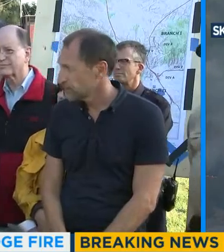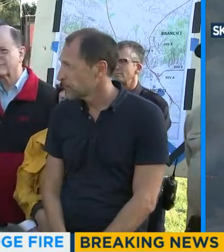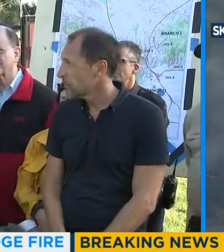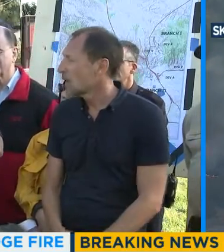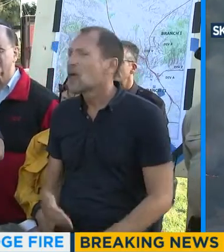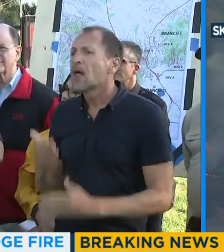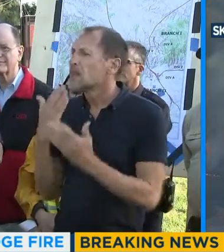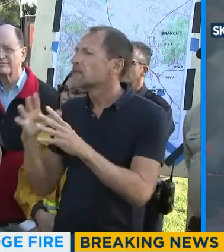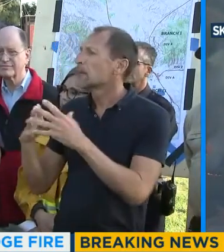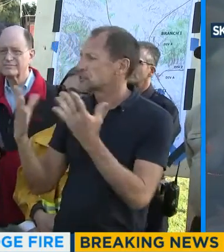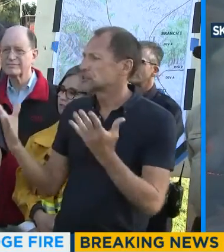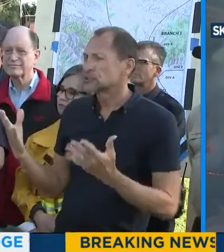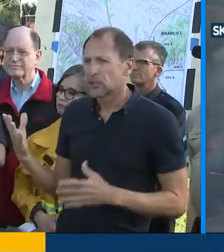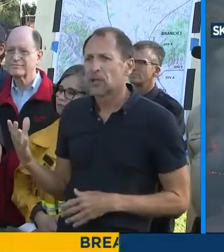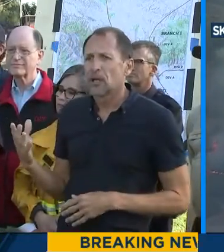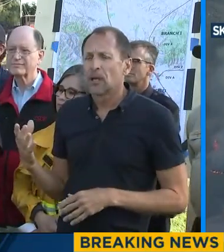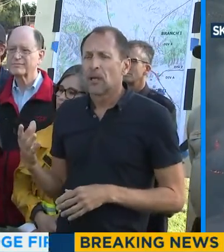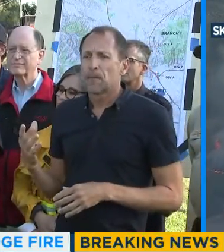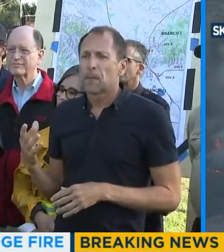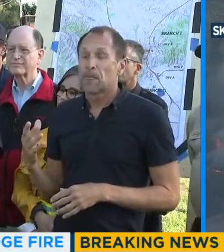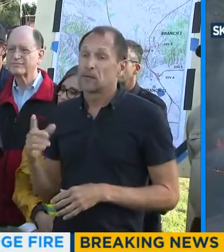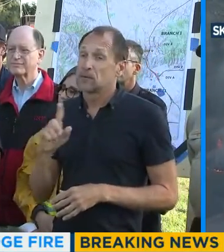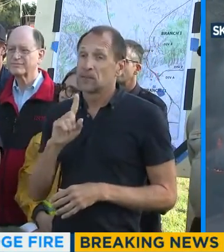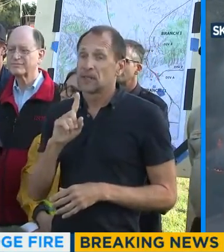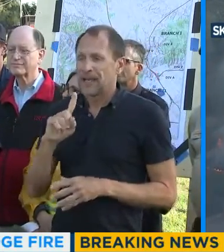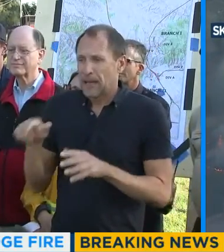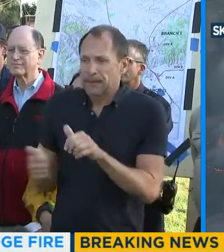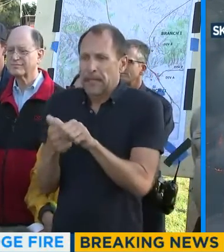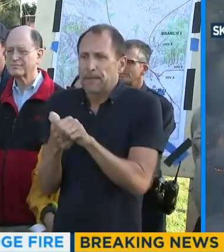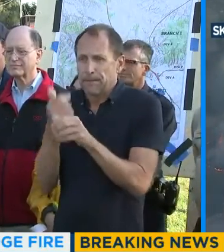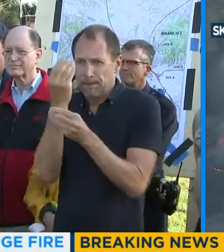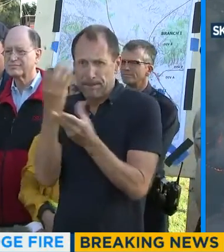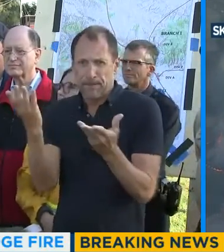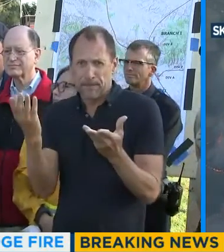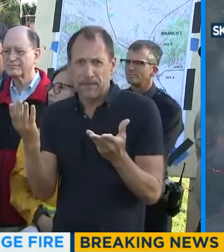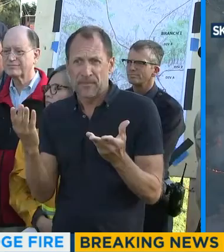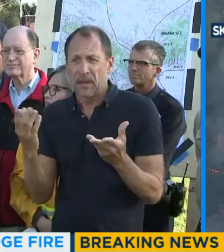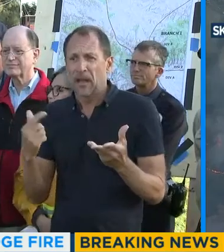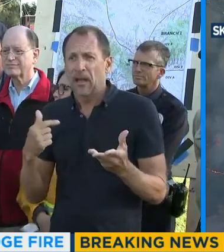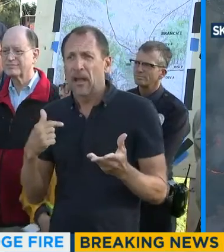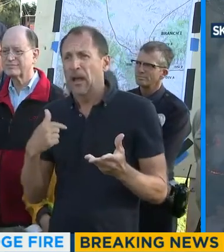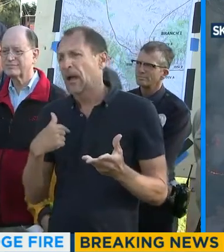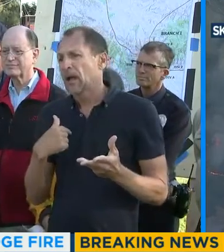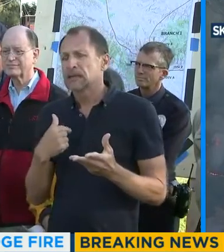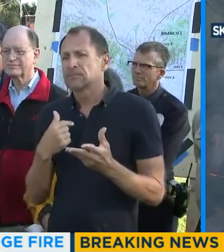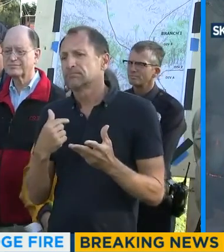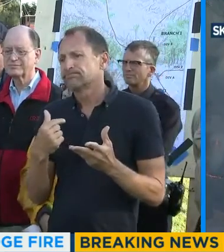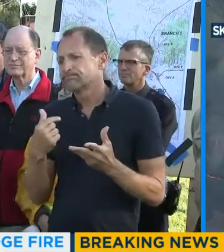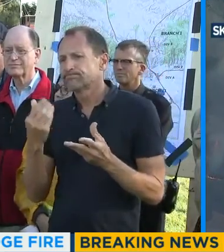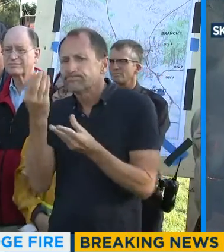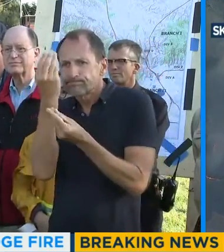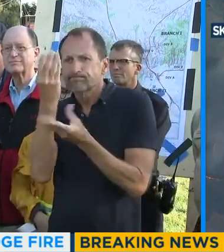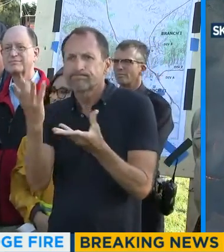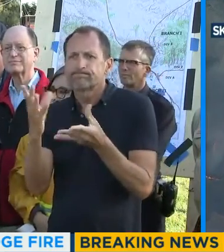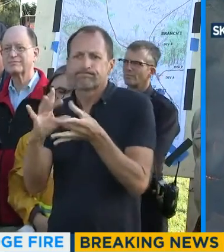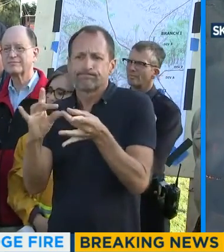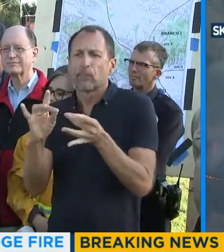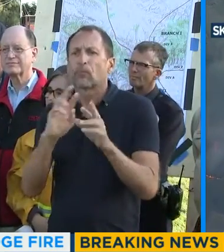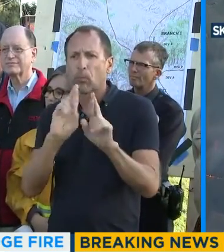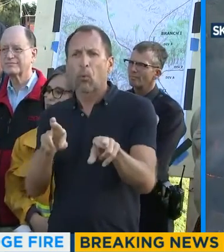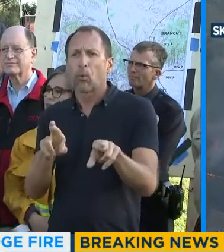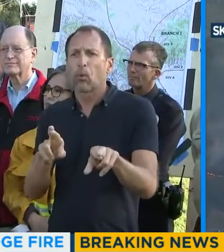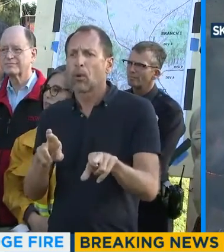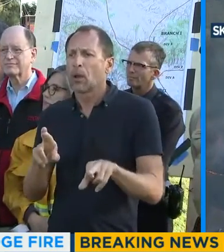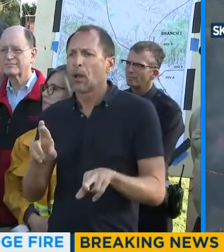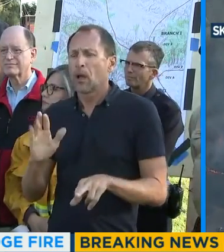Chief Richmond, thank you very much. And as a matter of an update, I'm prepared to provide a status report as to